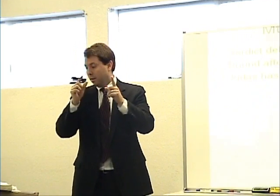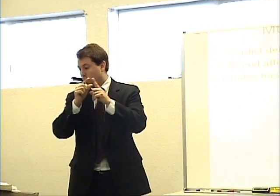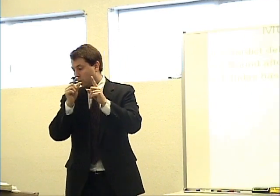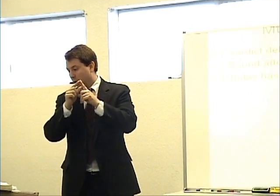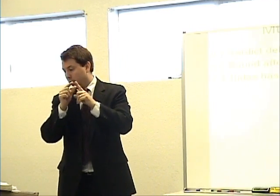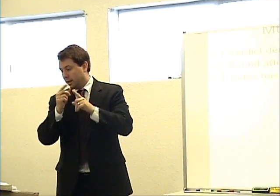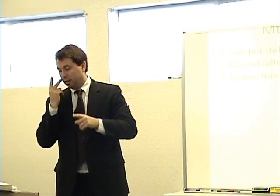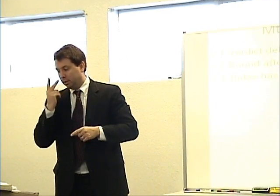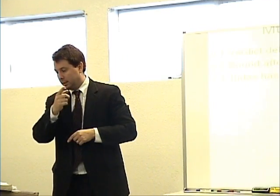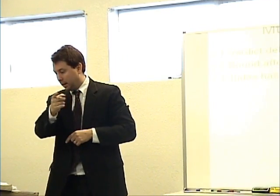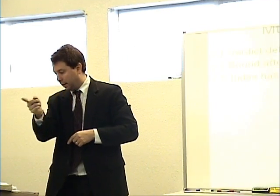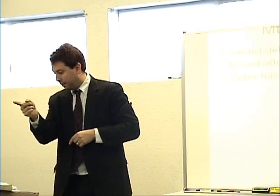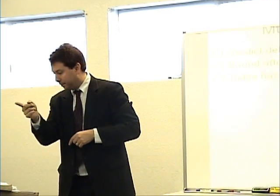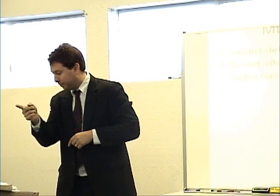The word that you see,